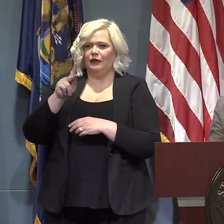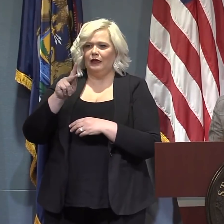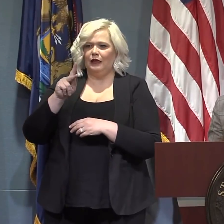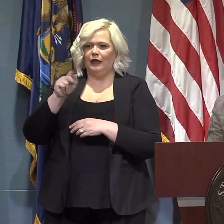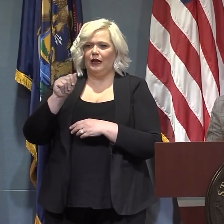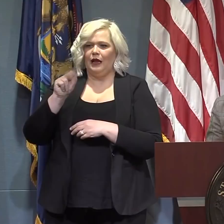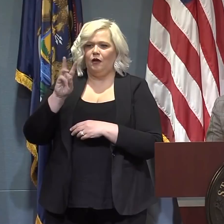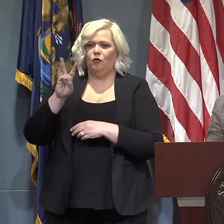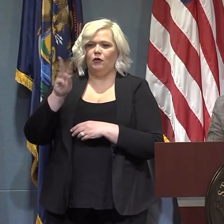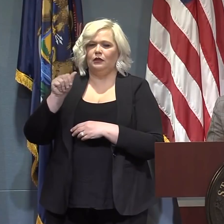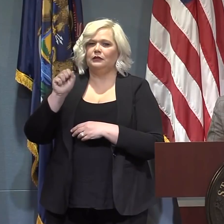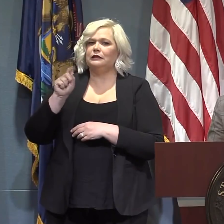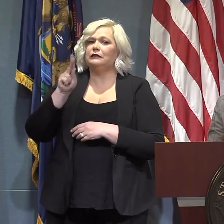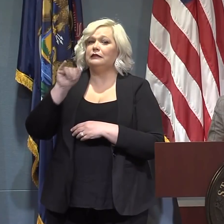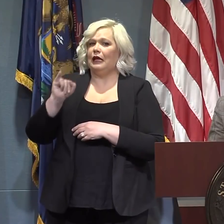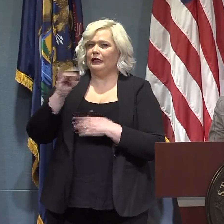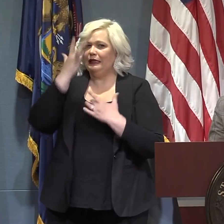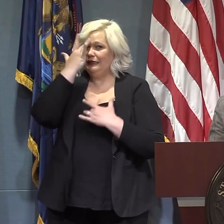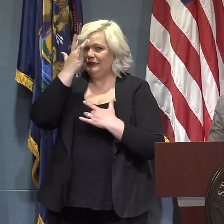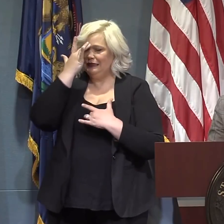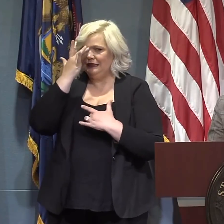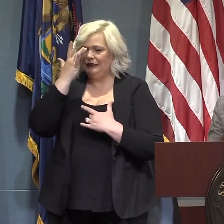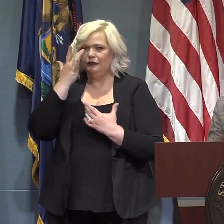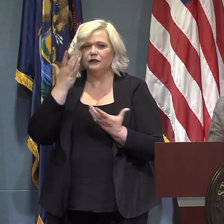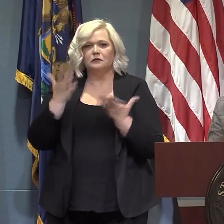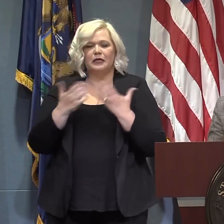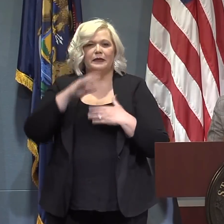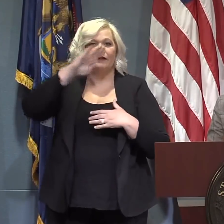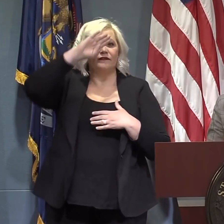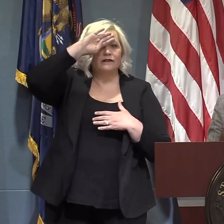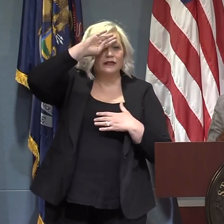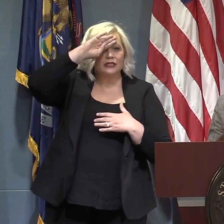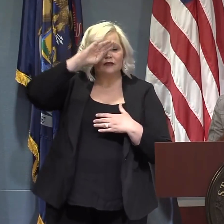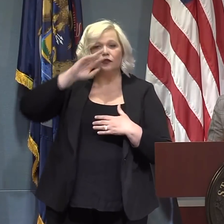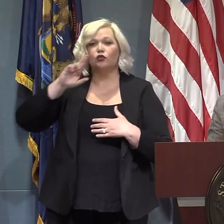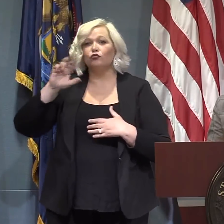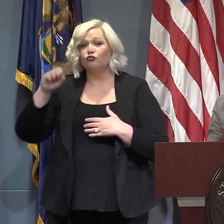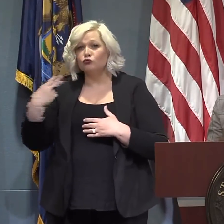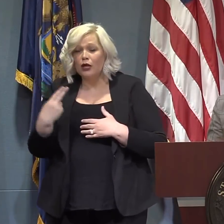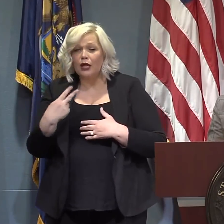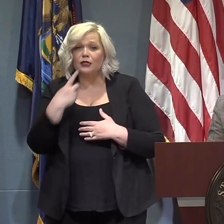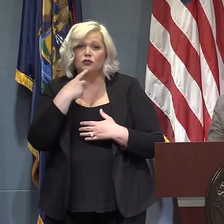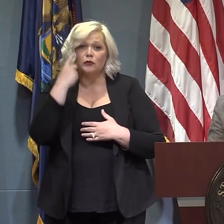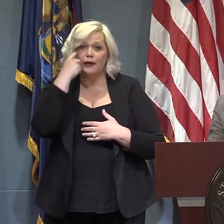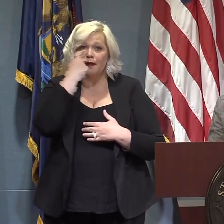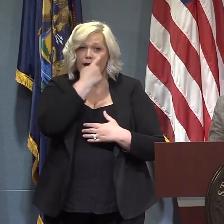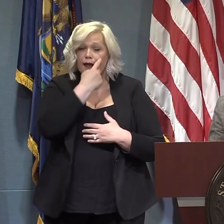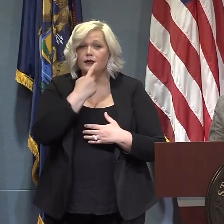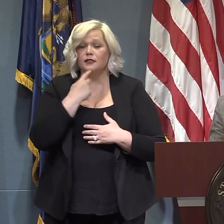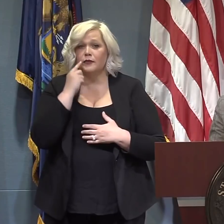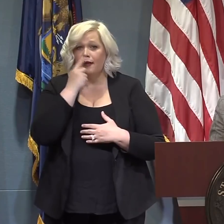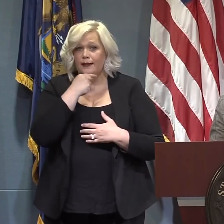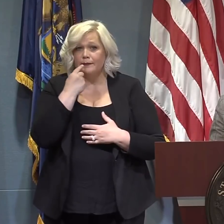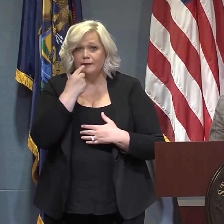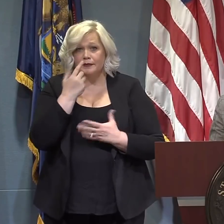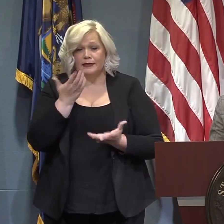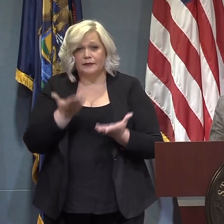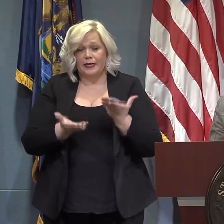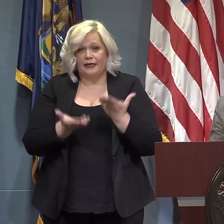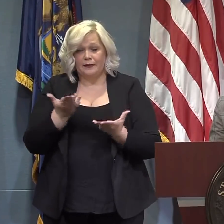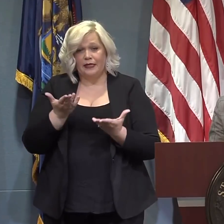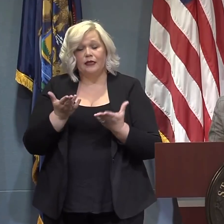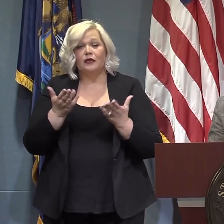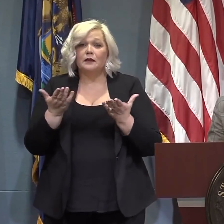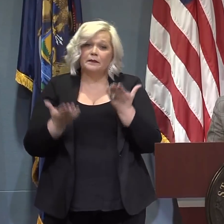disease. So they may have symptoms like fever, rash, red eyes, or red lips. And they may or may not